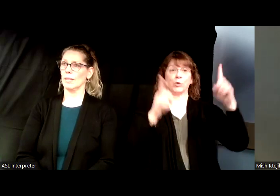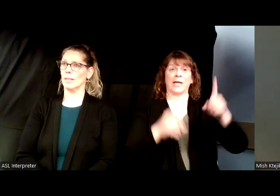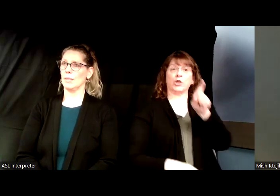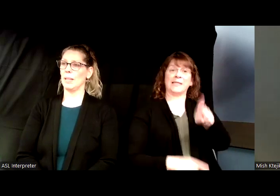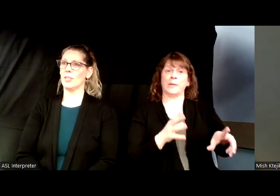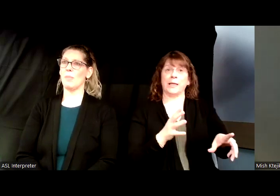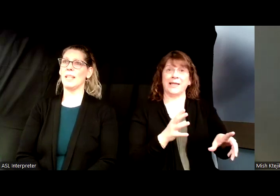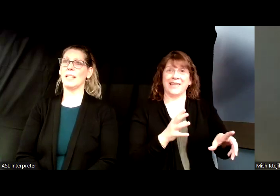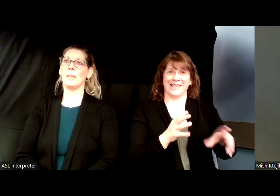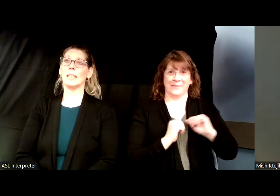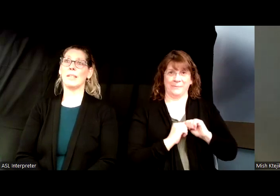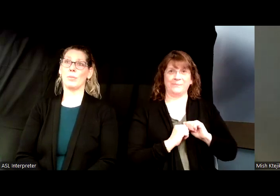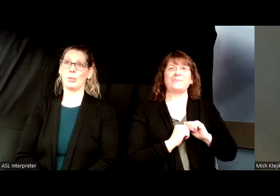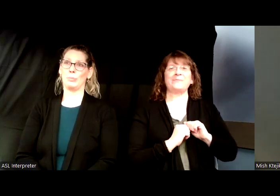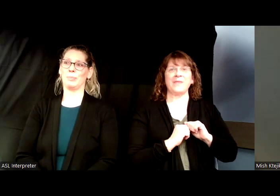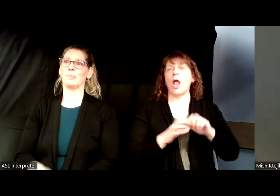So the comment.